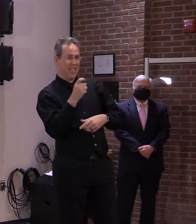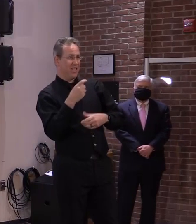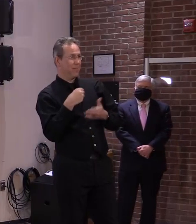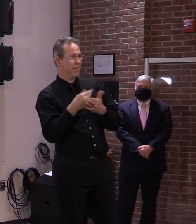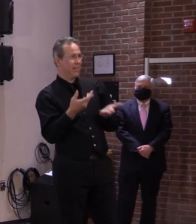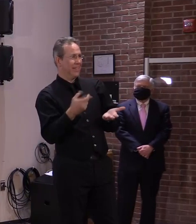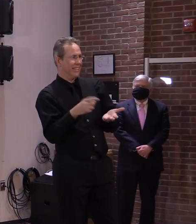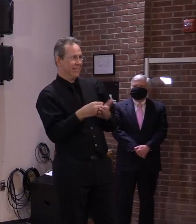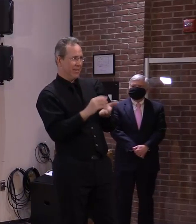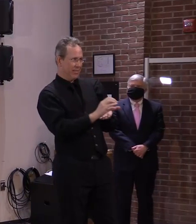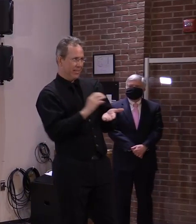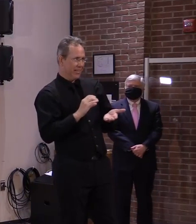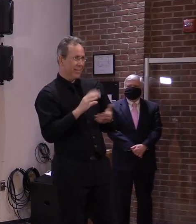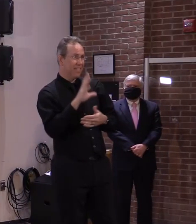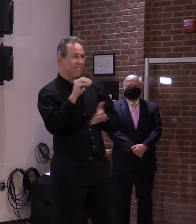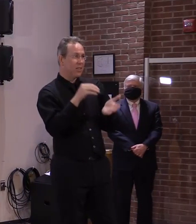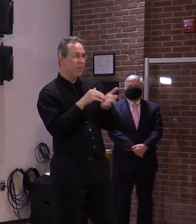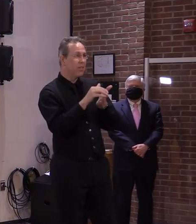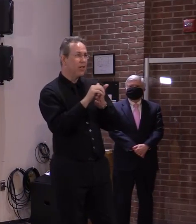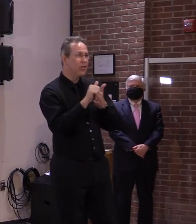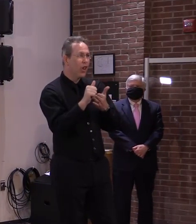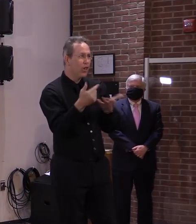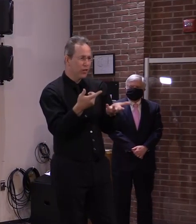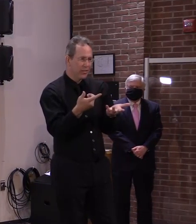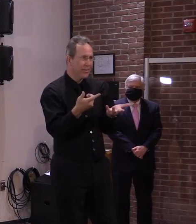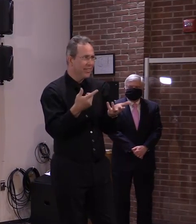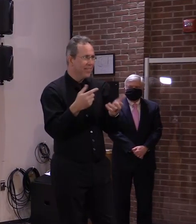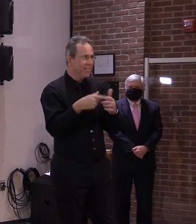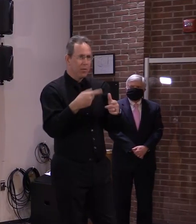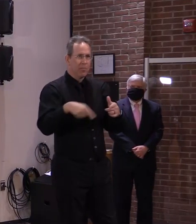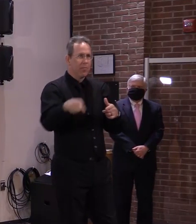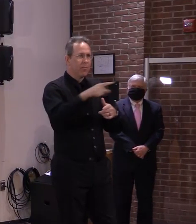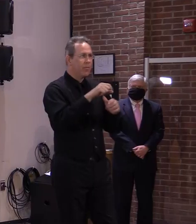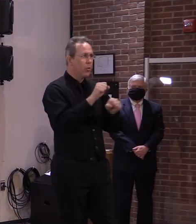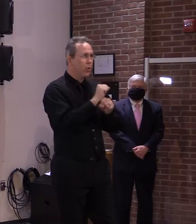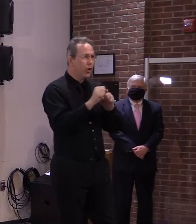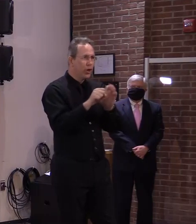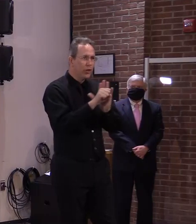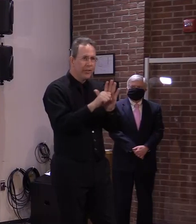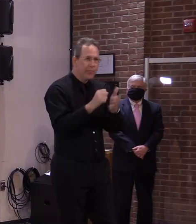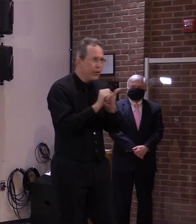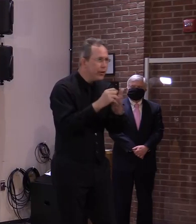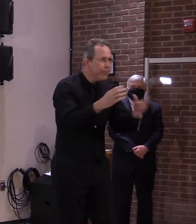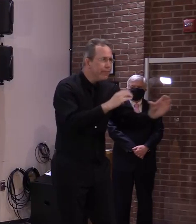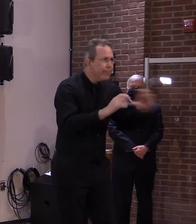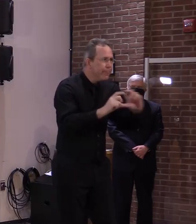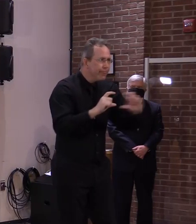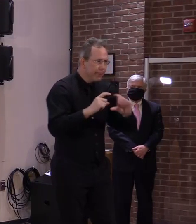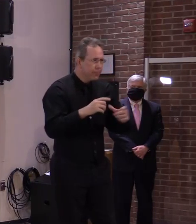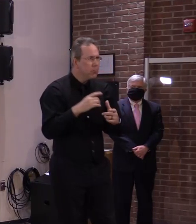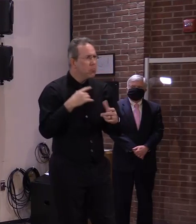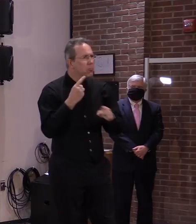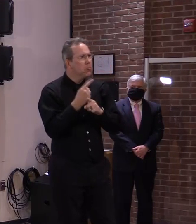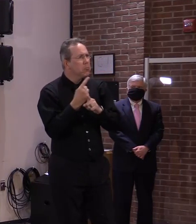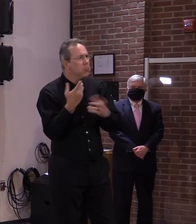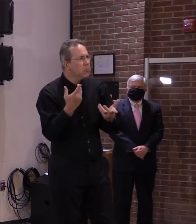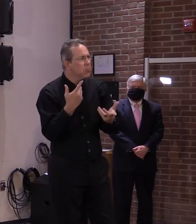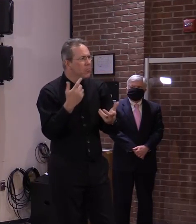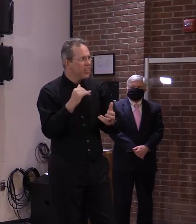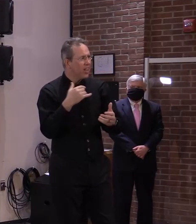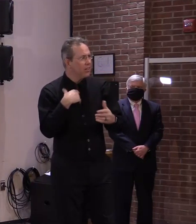So it's coming out of taxpayers, and rightly so. I mean, that's what this whole system's